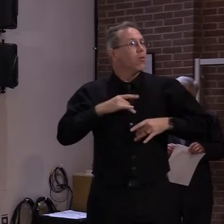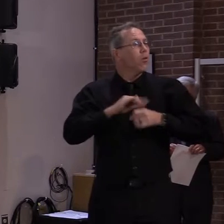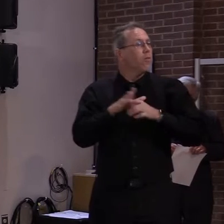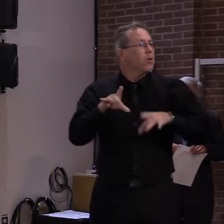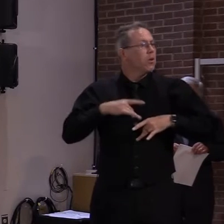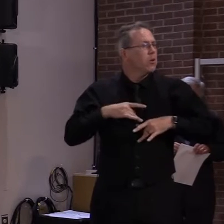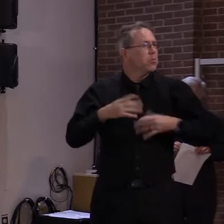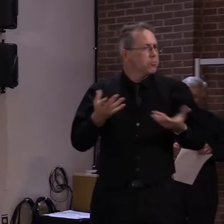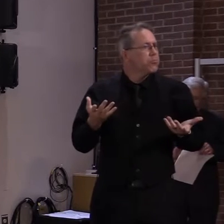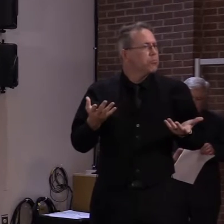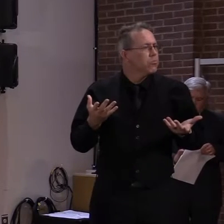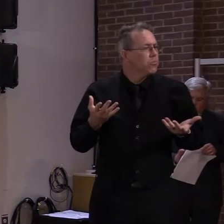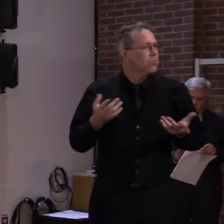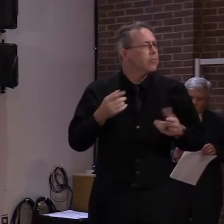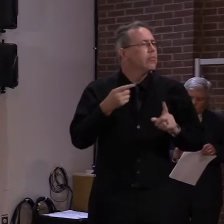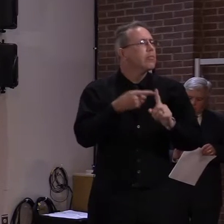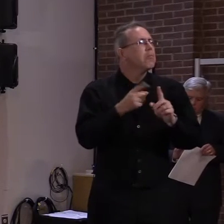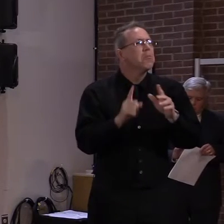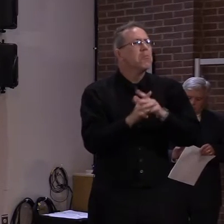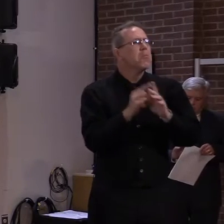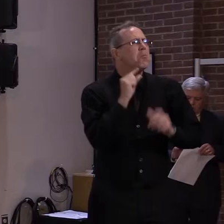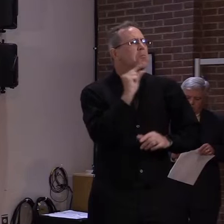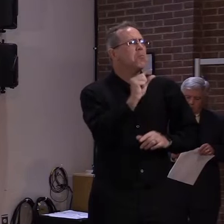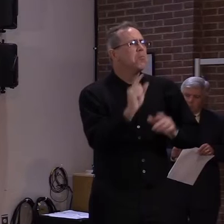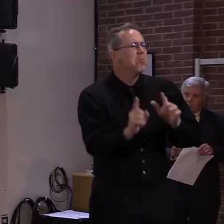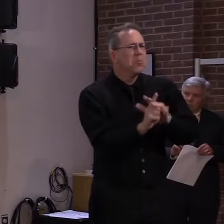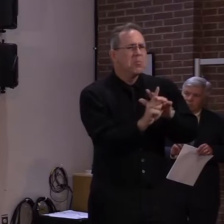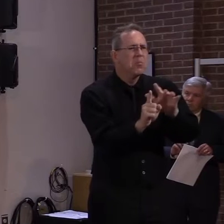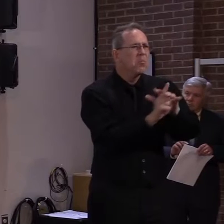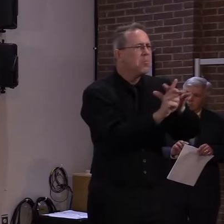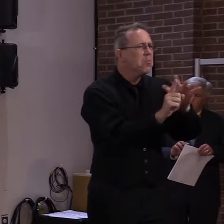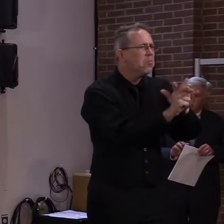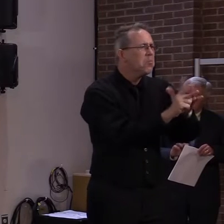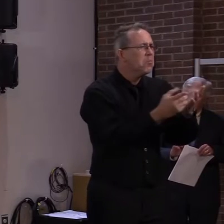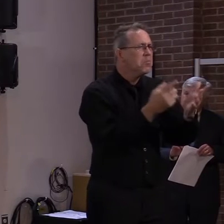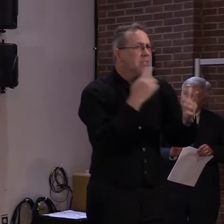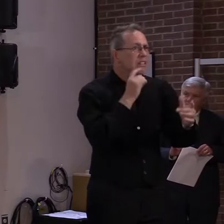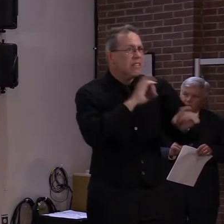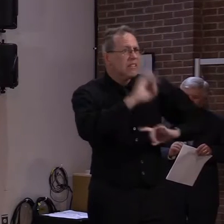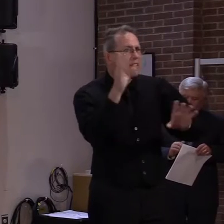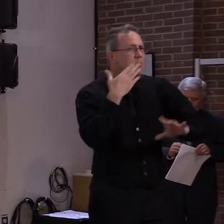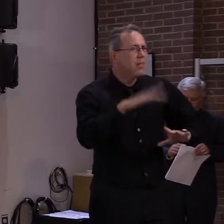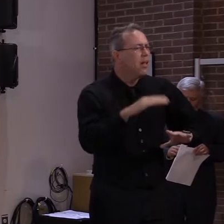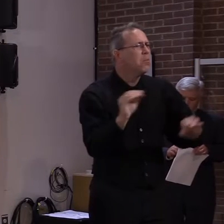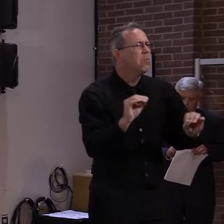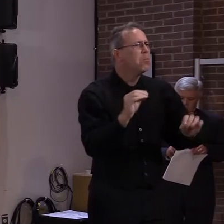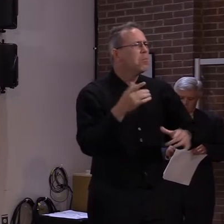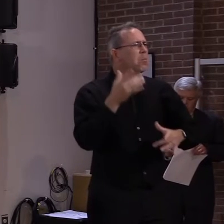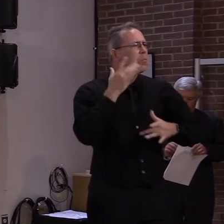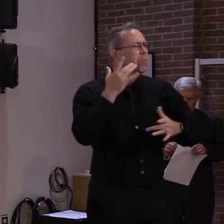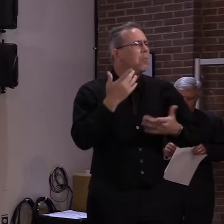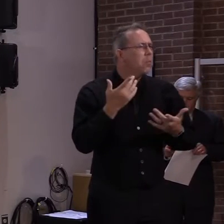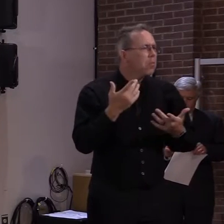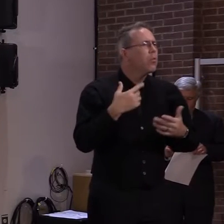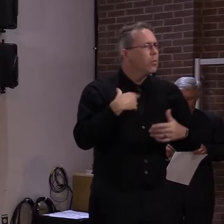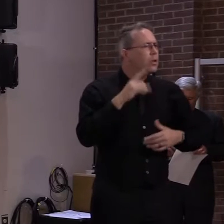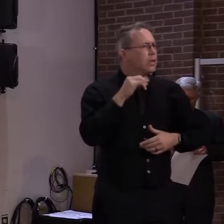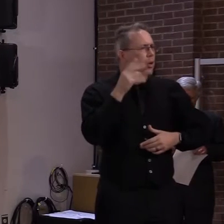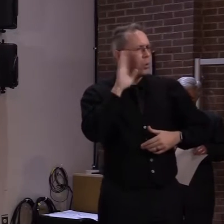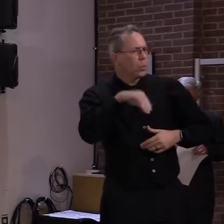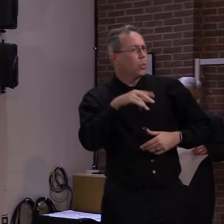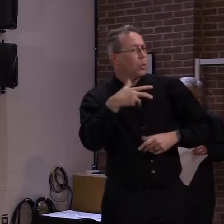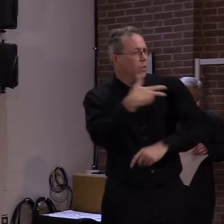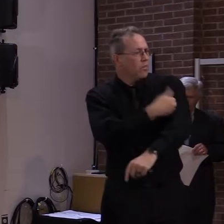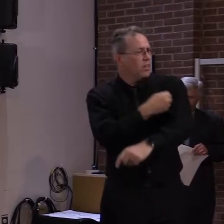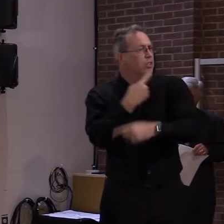is misleading. We always knew vaccines weren't 100% effective, but they have